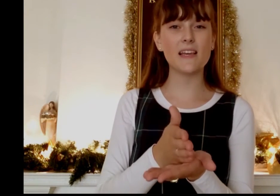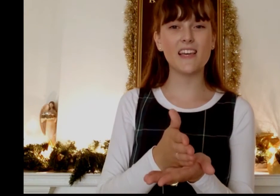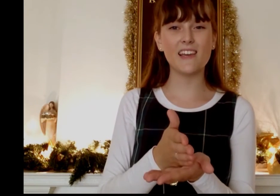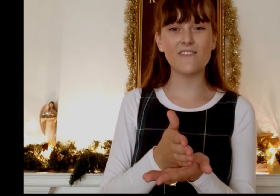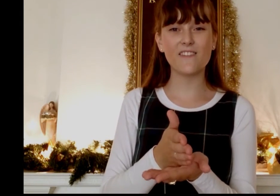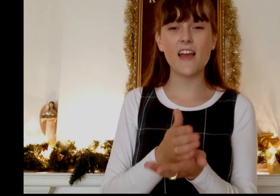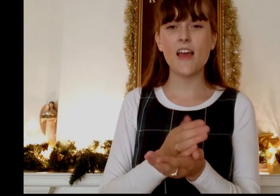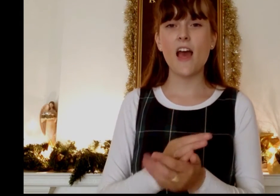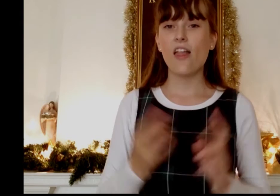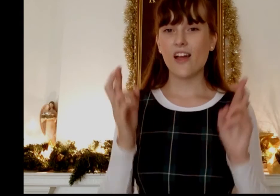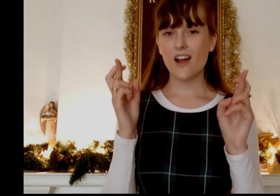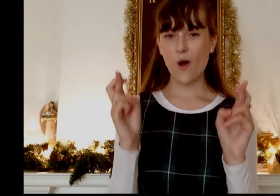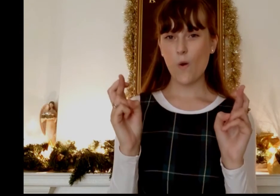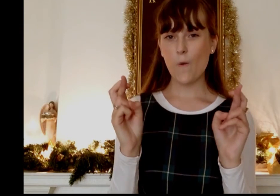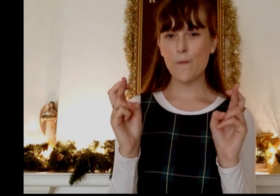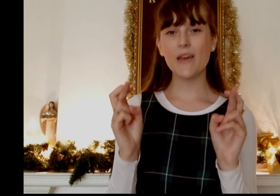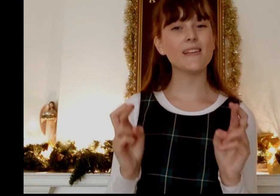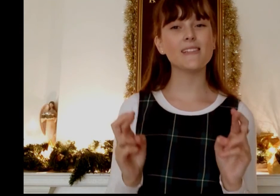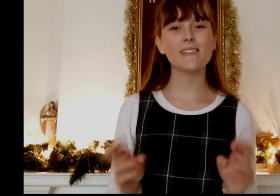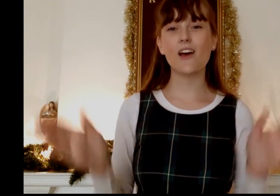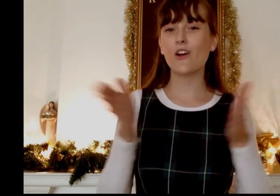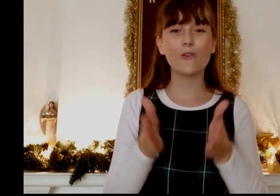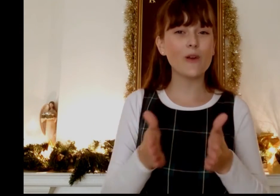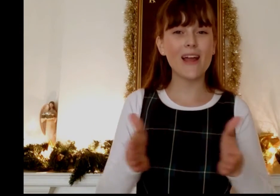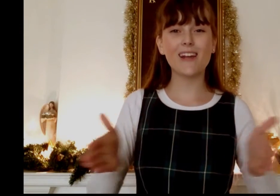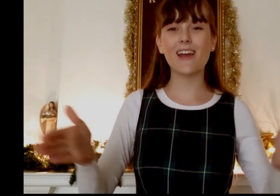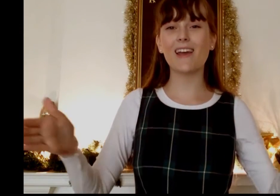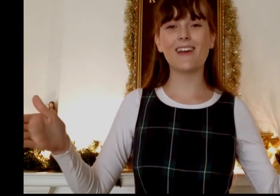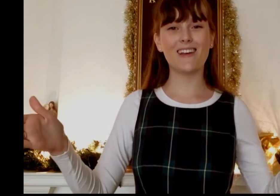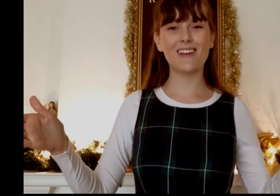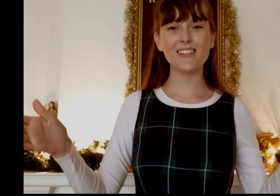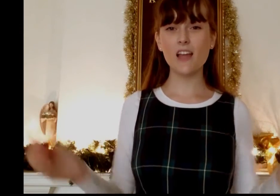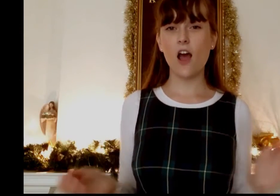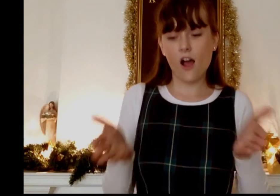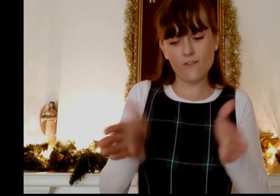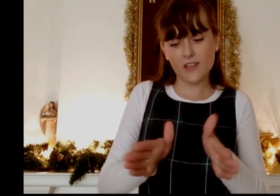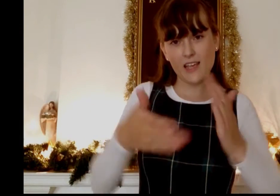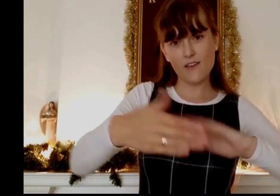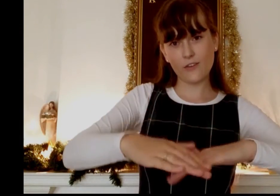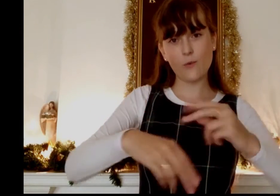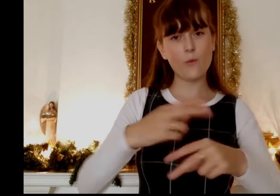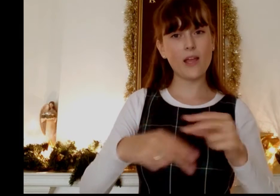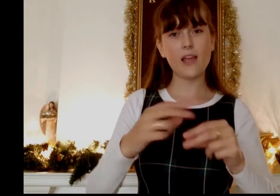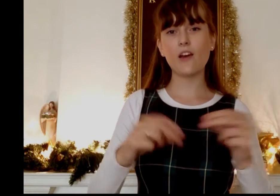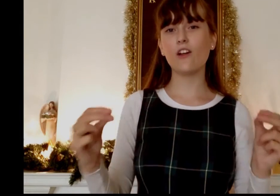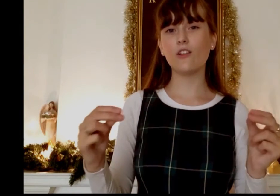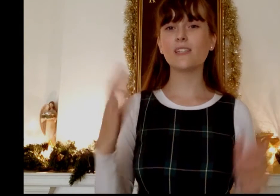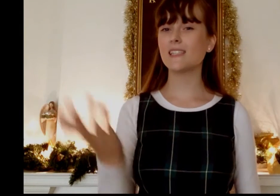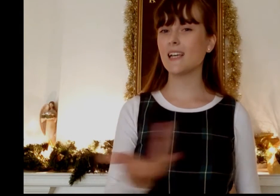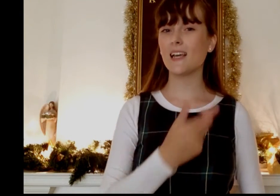that hope is the greatest of the gifts we'll receive.